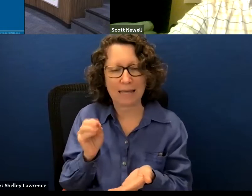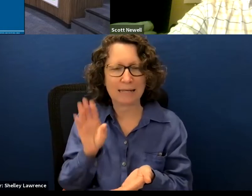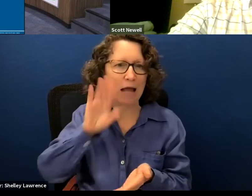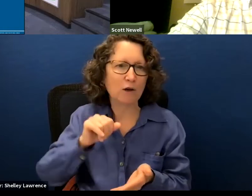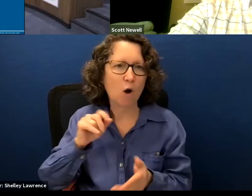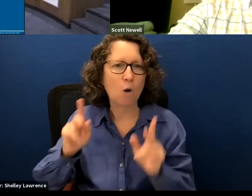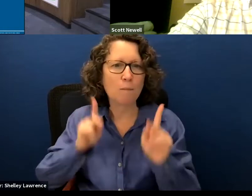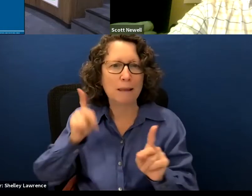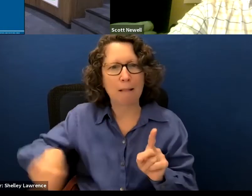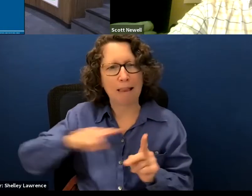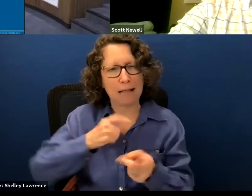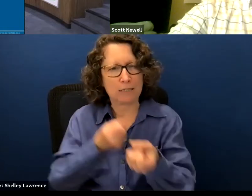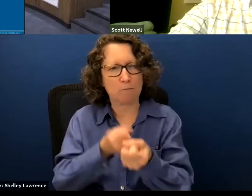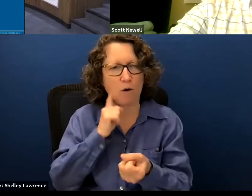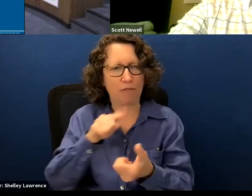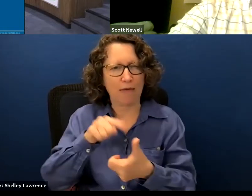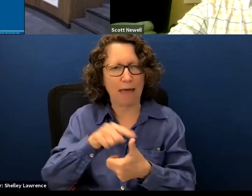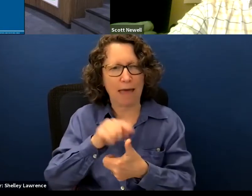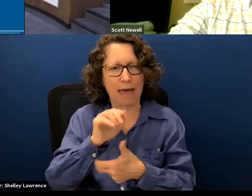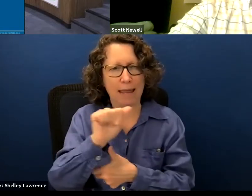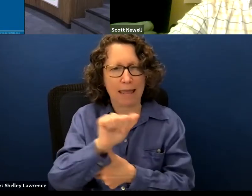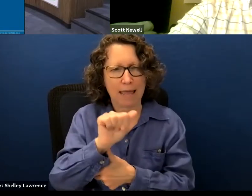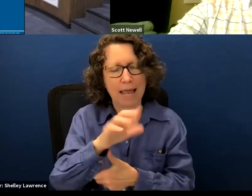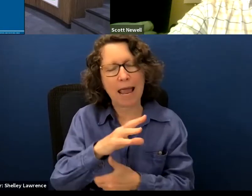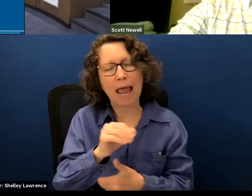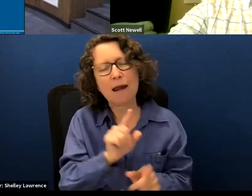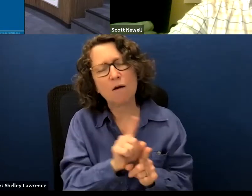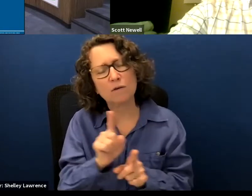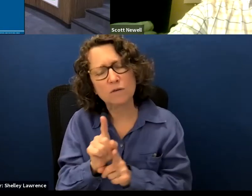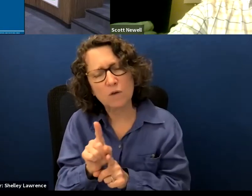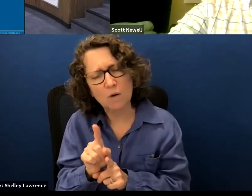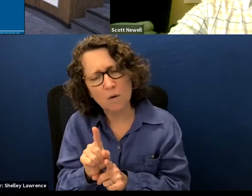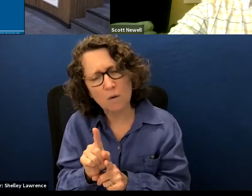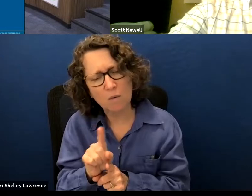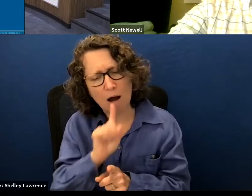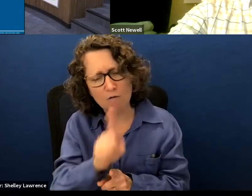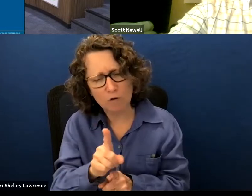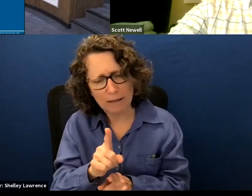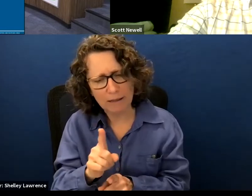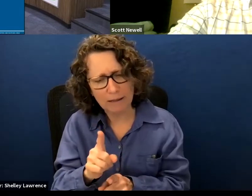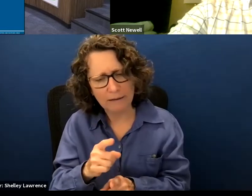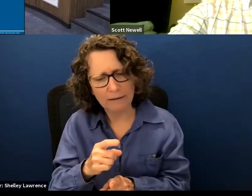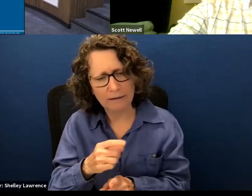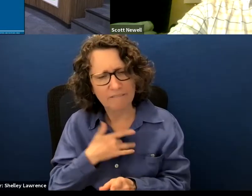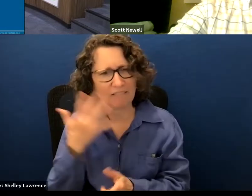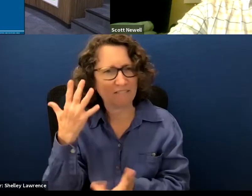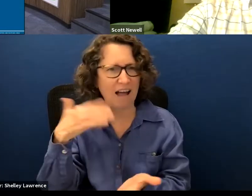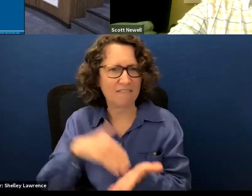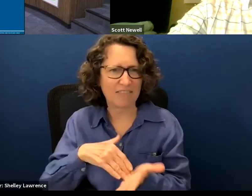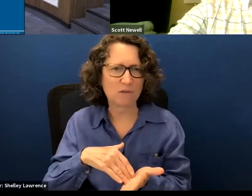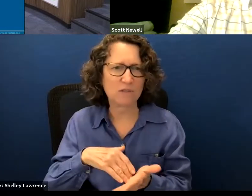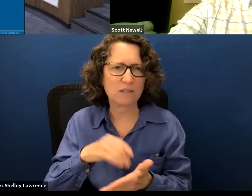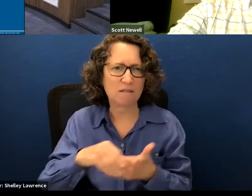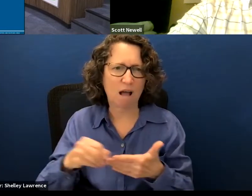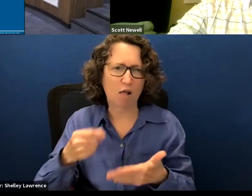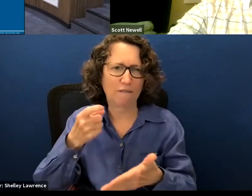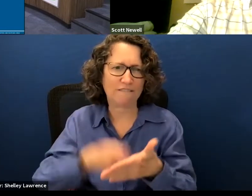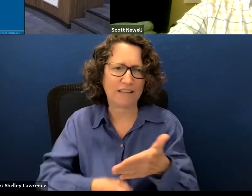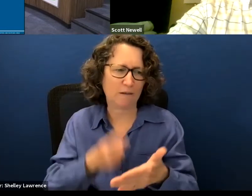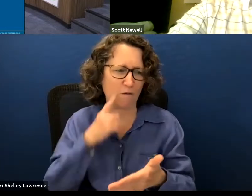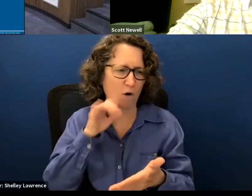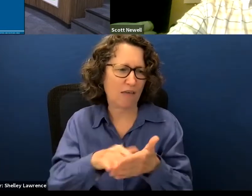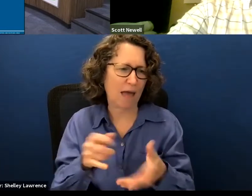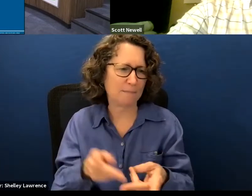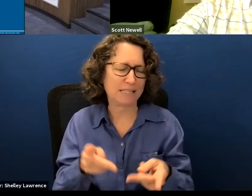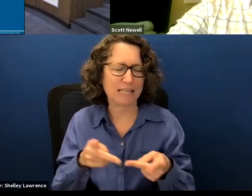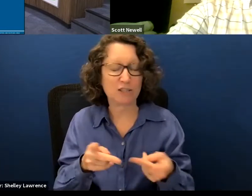public supports that map, so I do see that, and I really do think the $5,000 fee for that